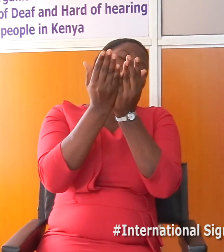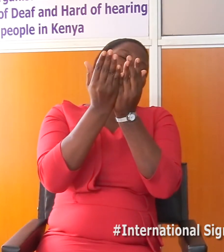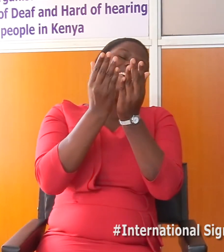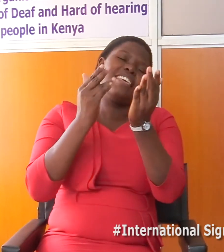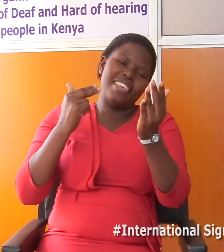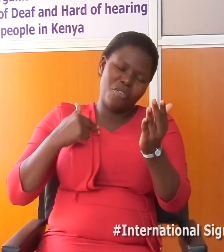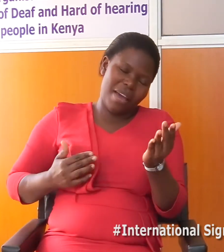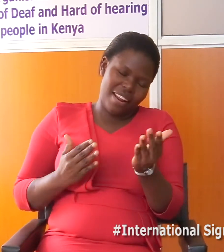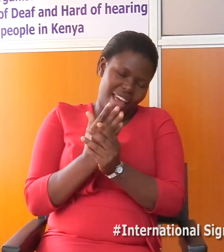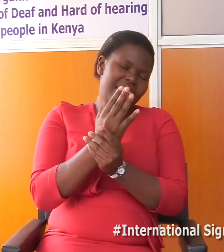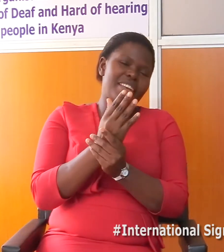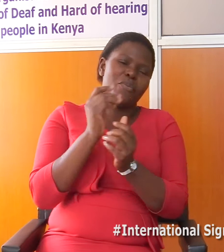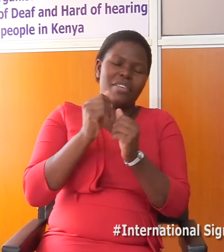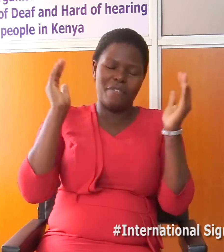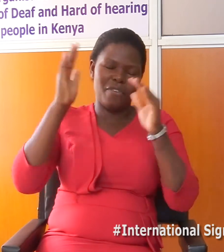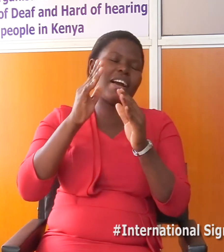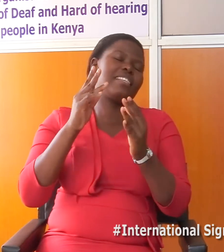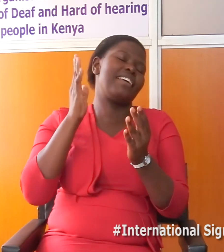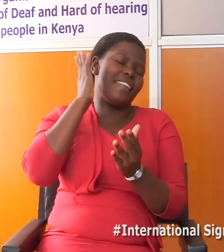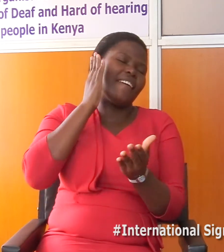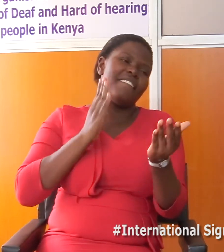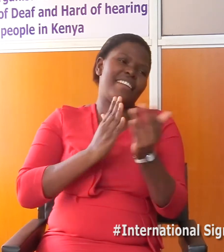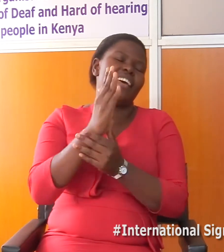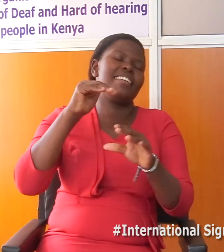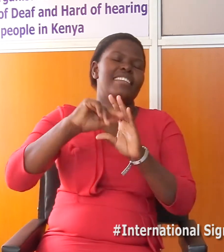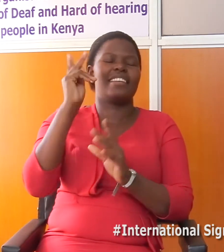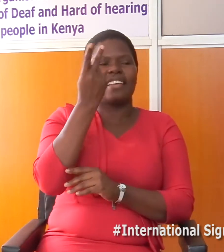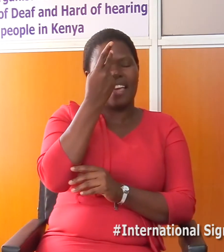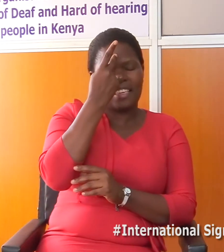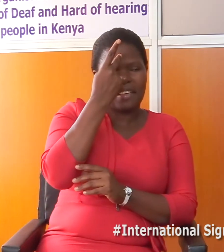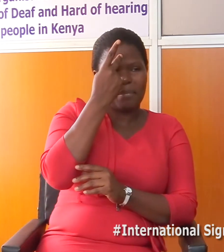promoting human rights and also advocacy for the deaf rights in Kenya.